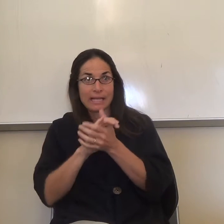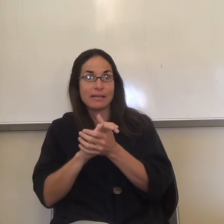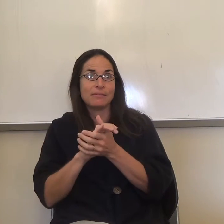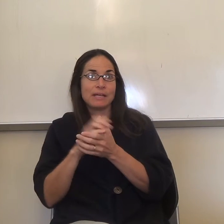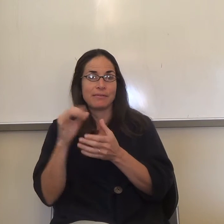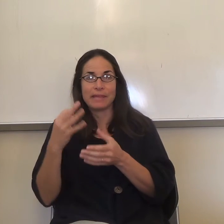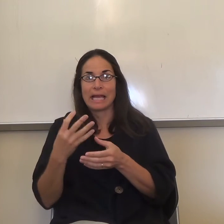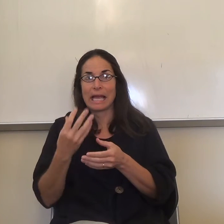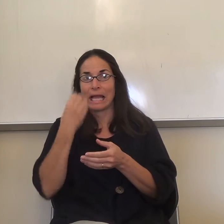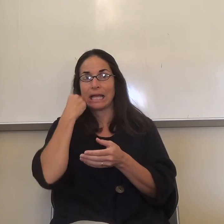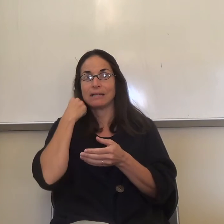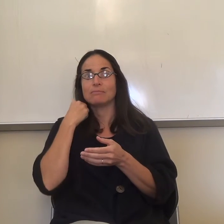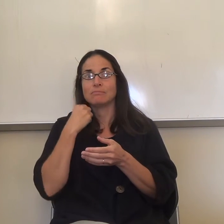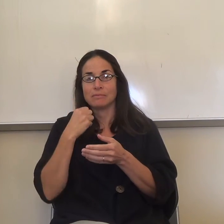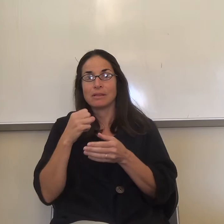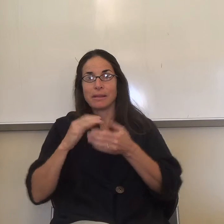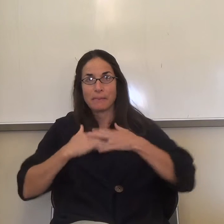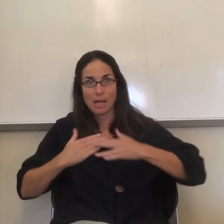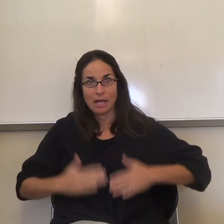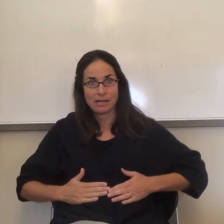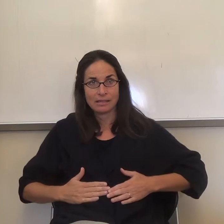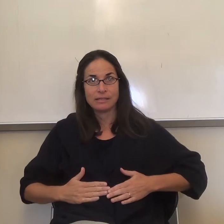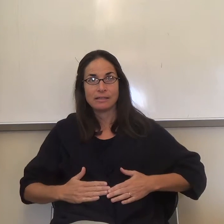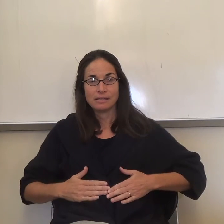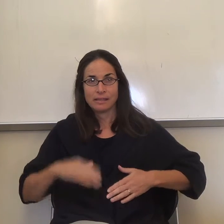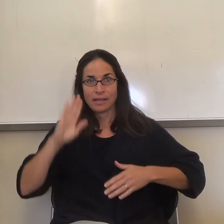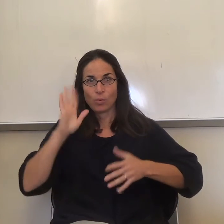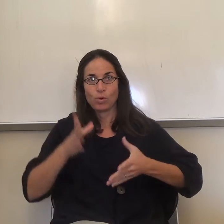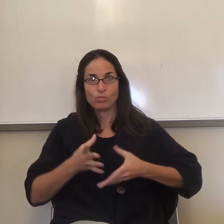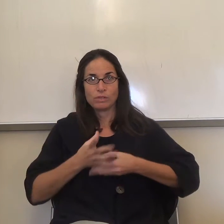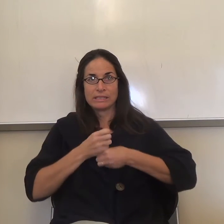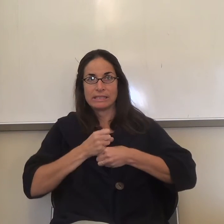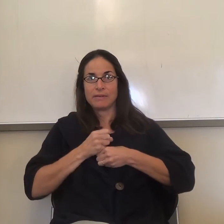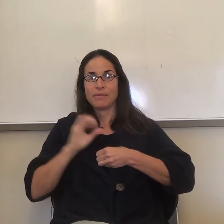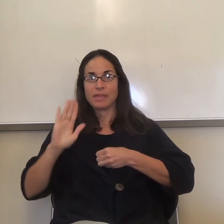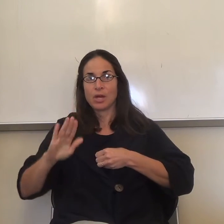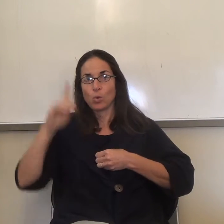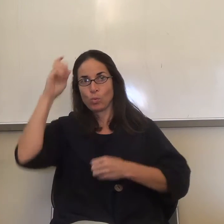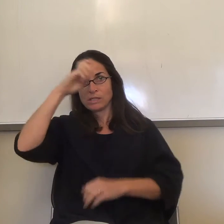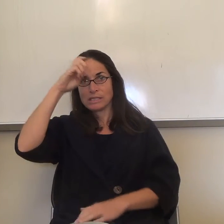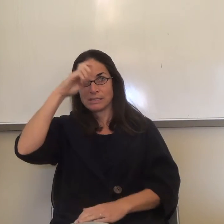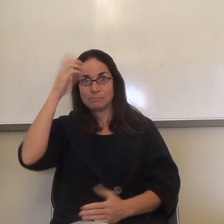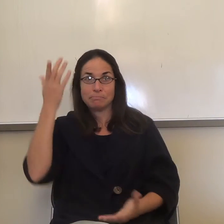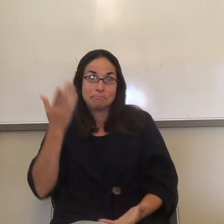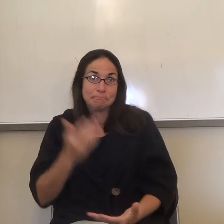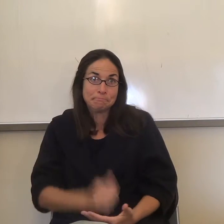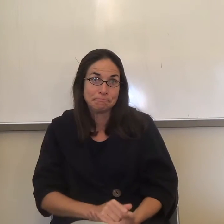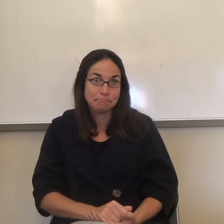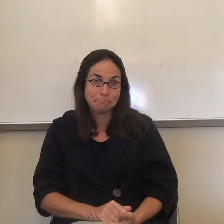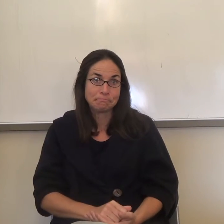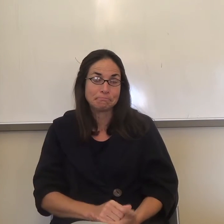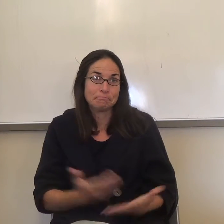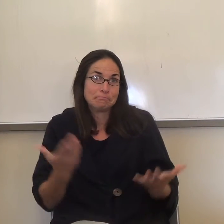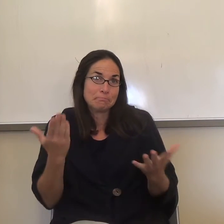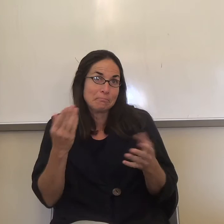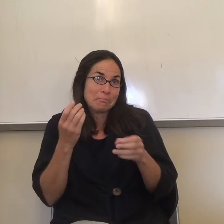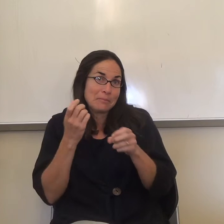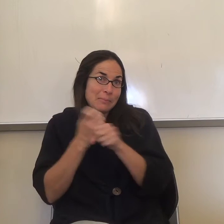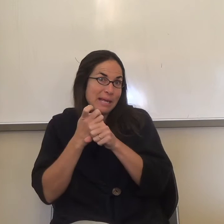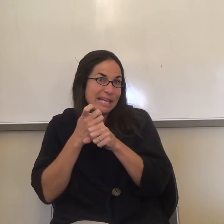consumed the body, they would receive that person's wisdom. Yes. Makes a logical, in